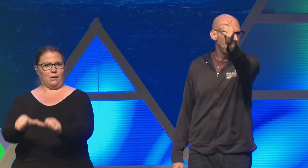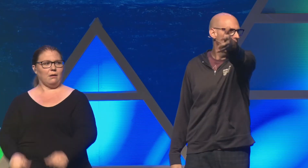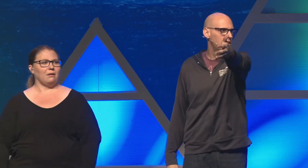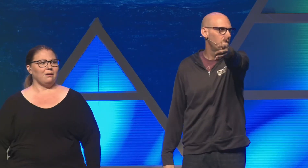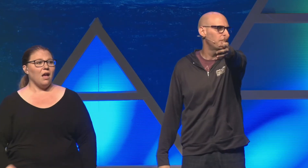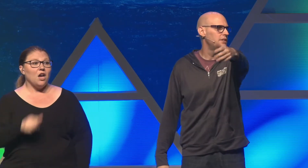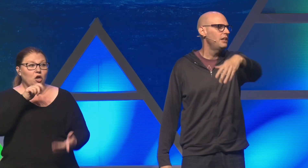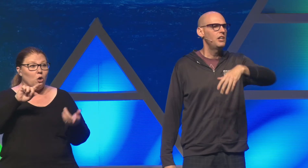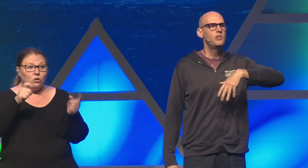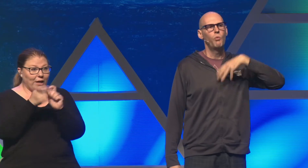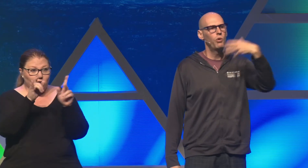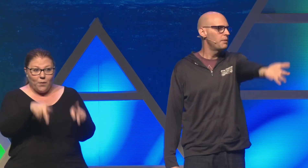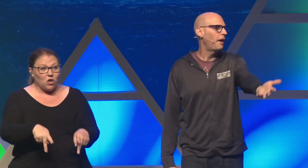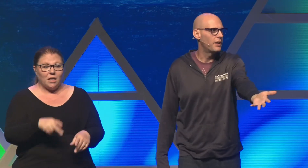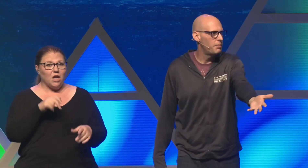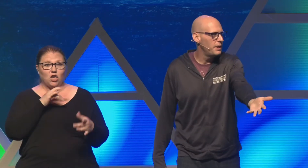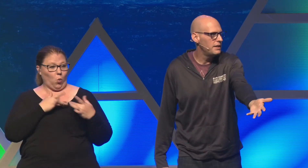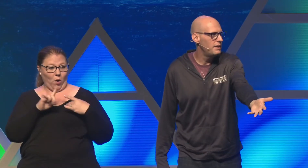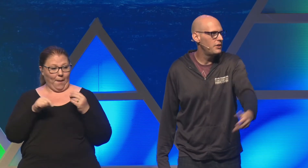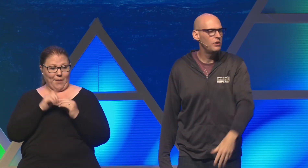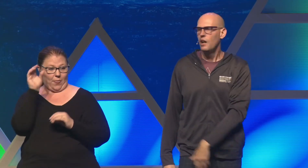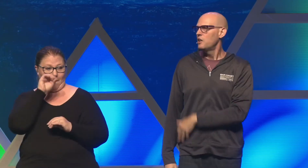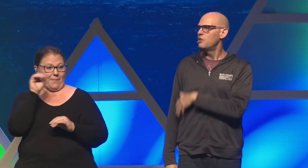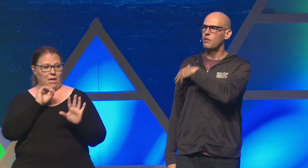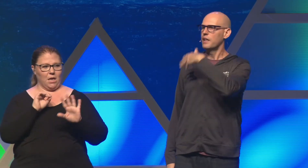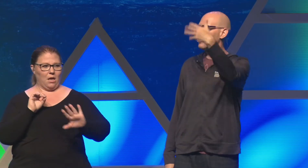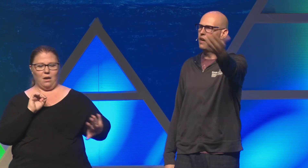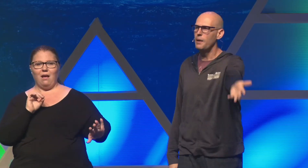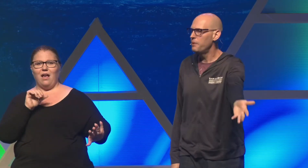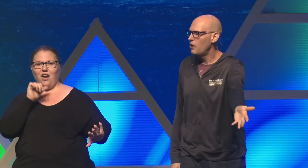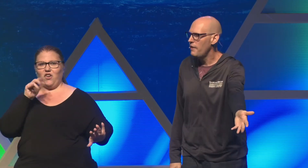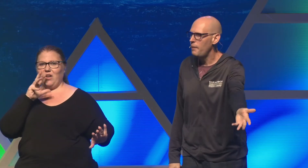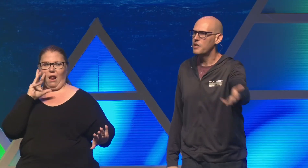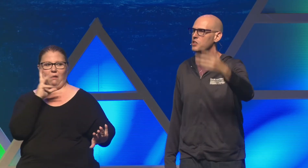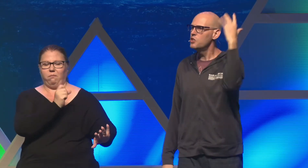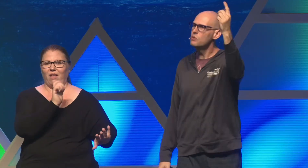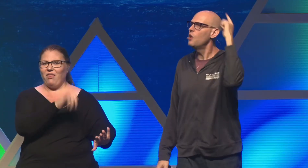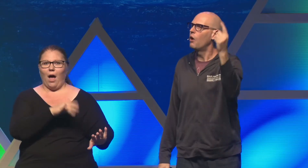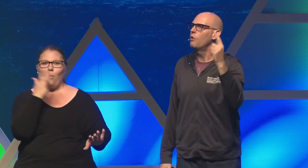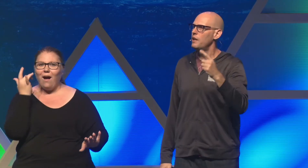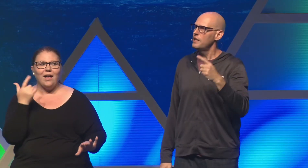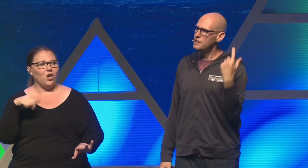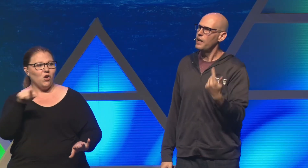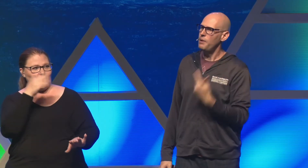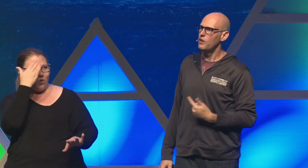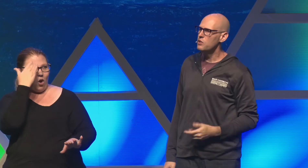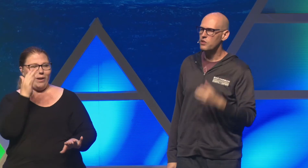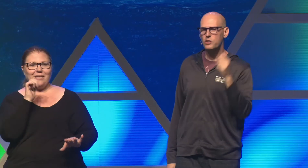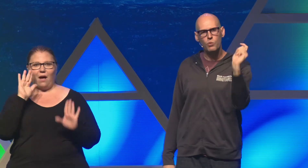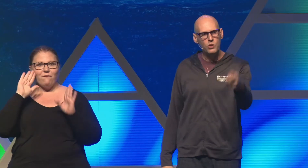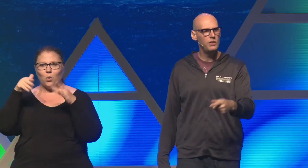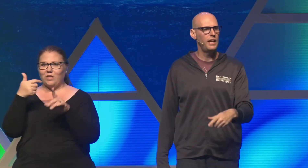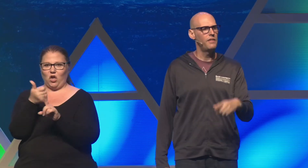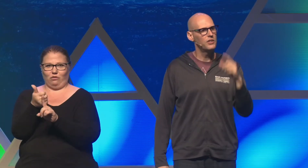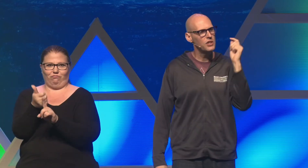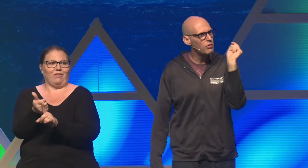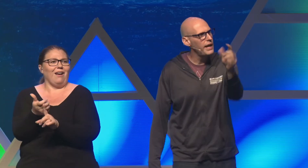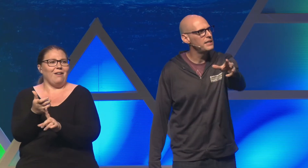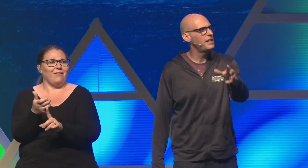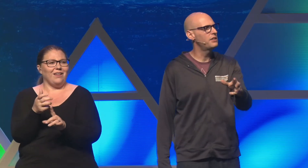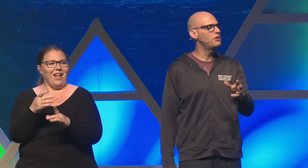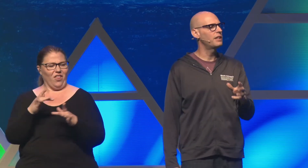don't change the person. You don't worry about their opinion of you. You don't get caught up in all that because you know it's not about you. There's a wound there and there's